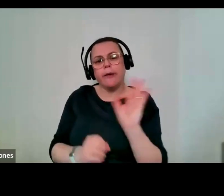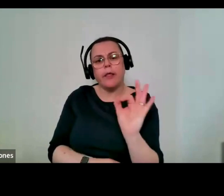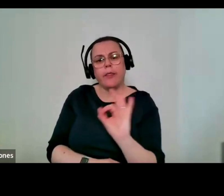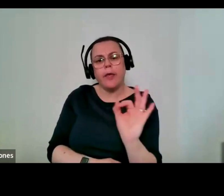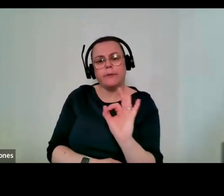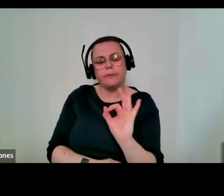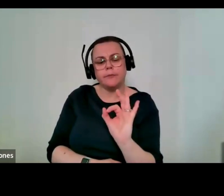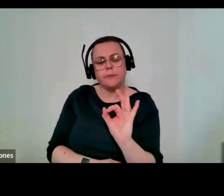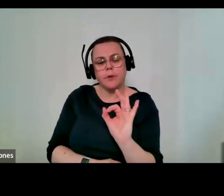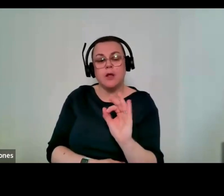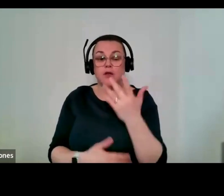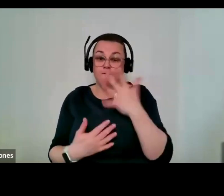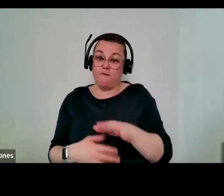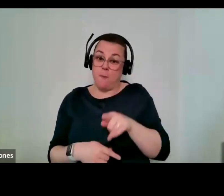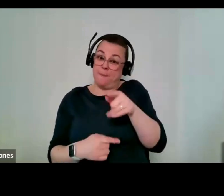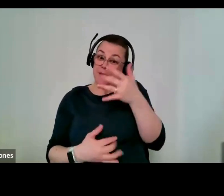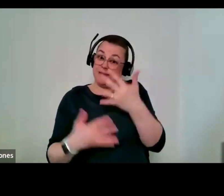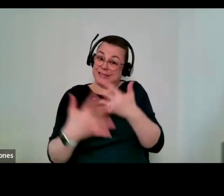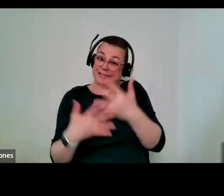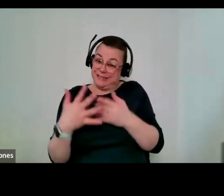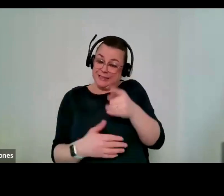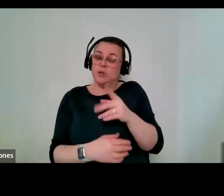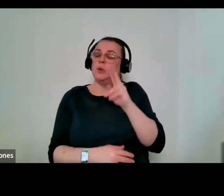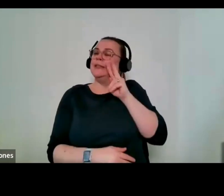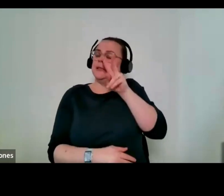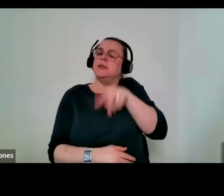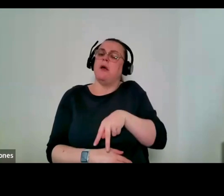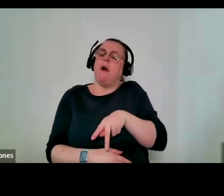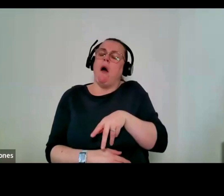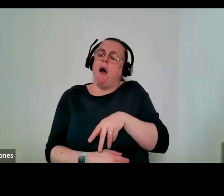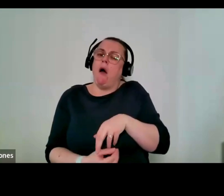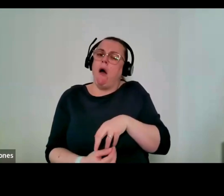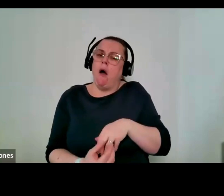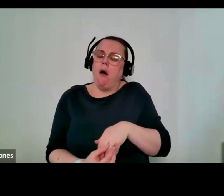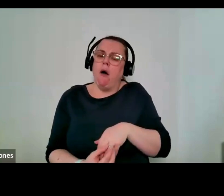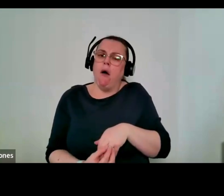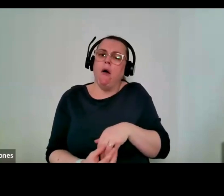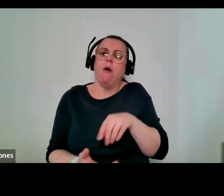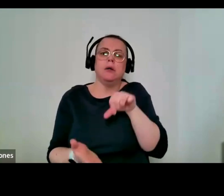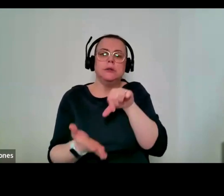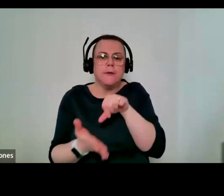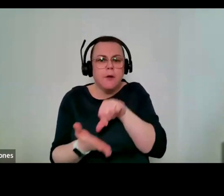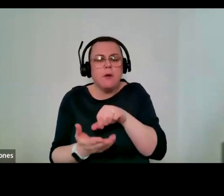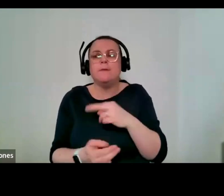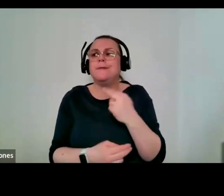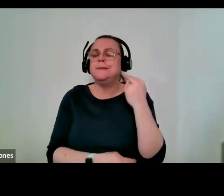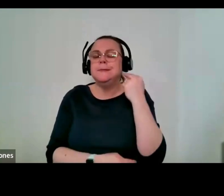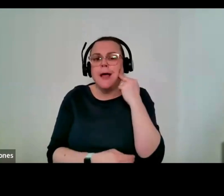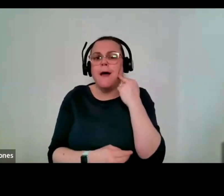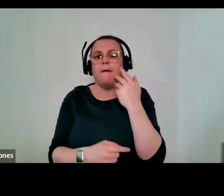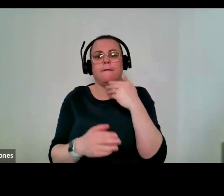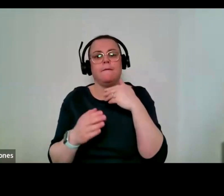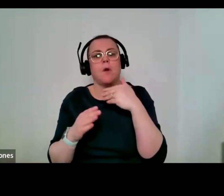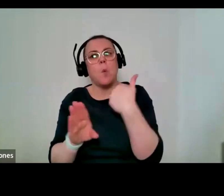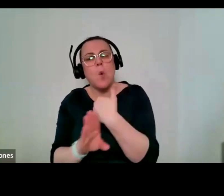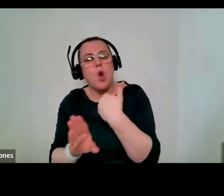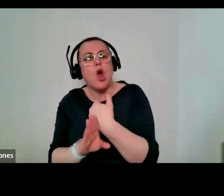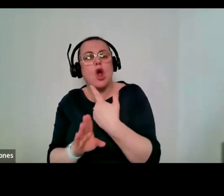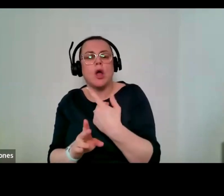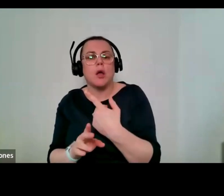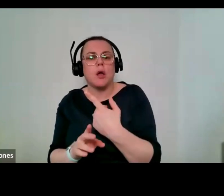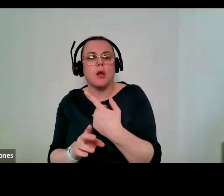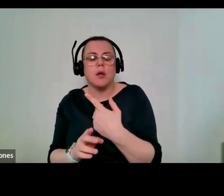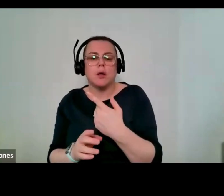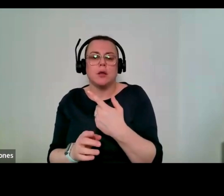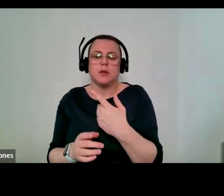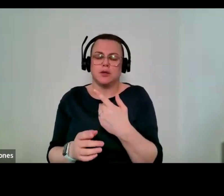a sense from these figures that it's really hard work for deaf people in the workplace, and you can get a sense